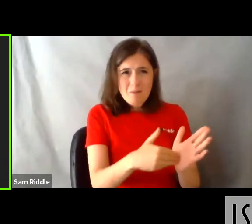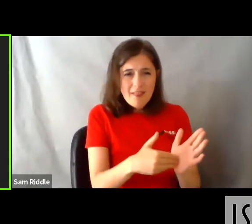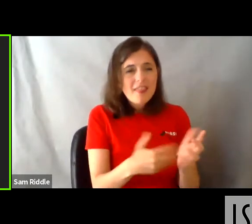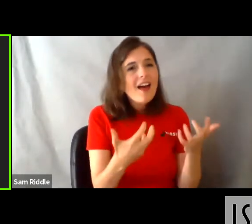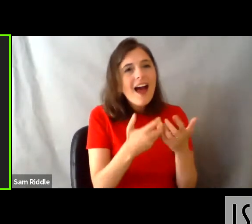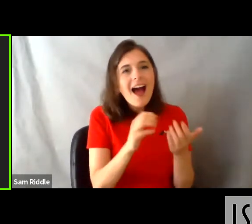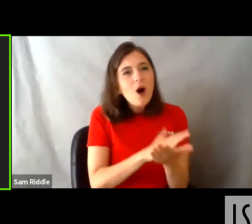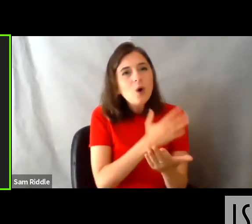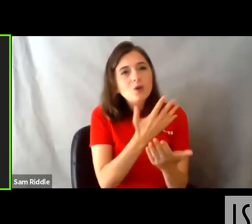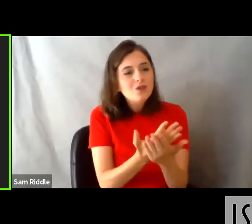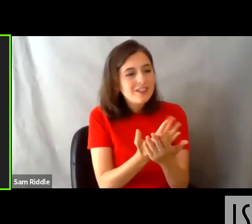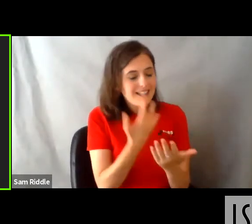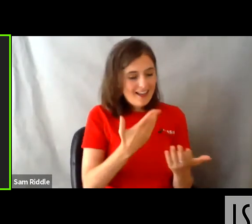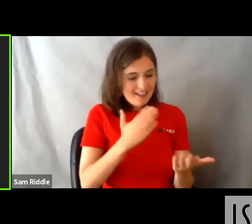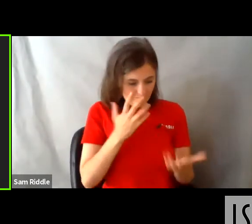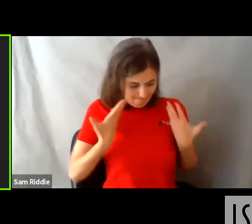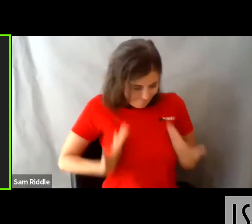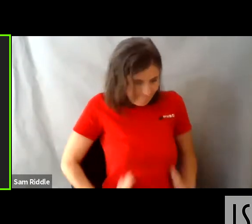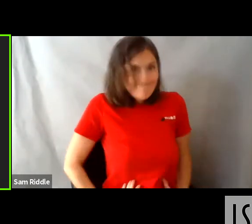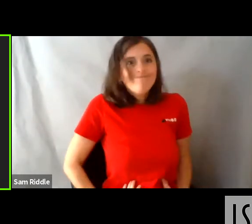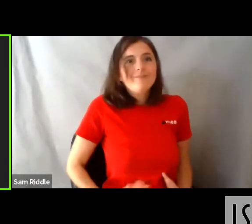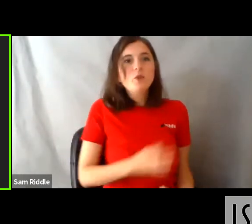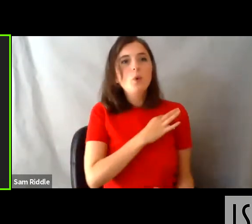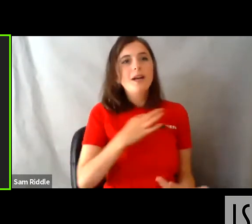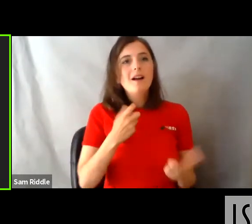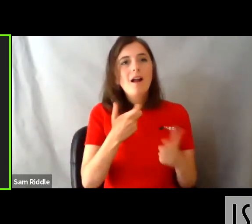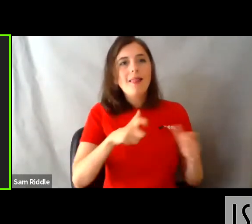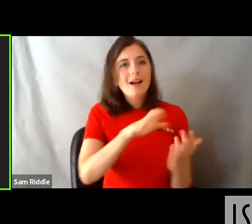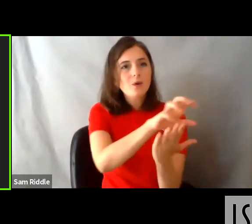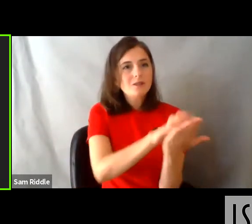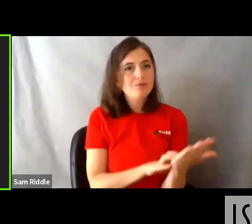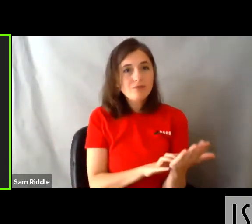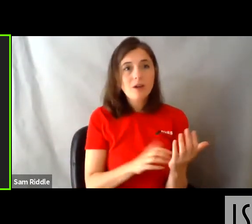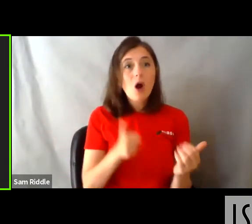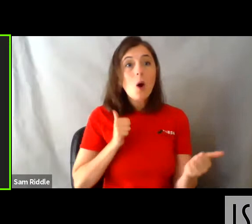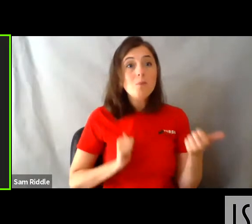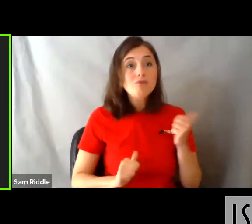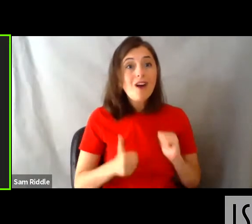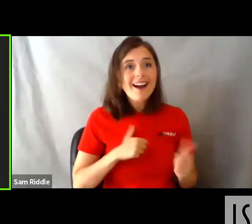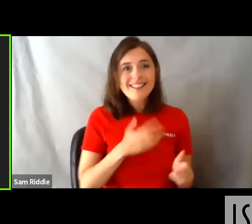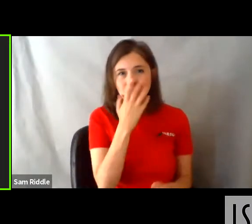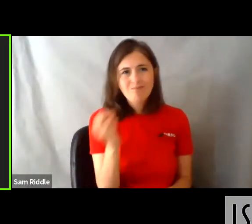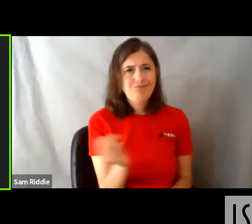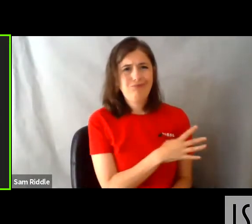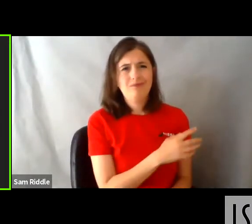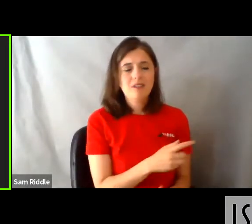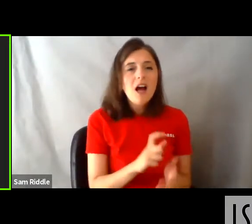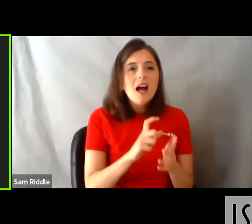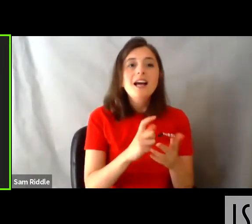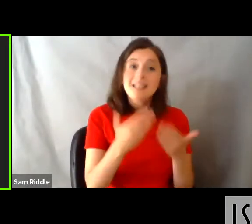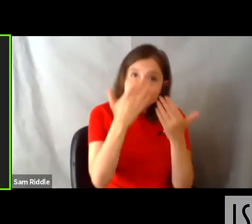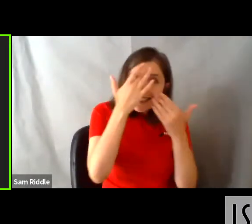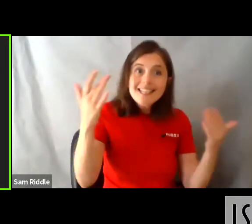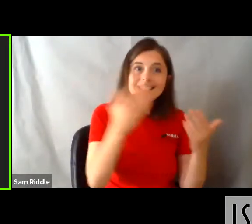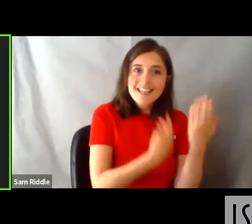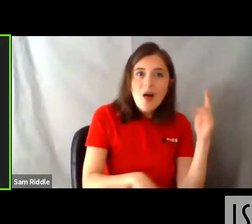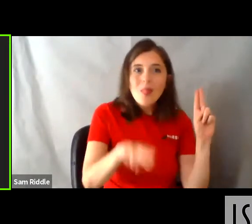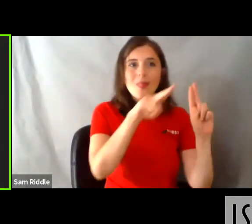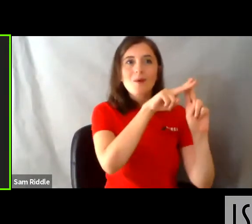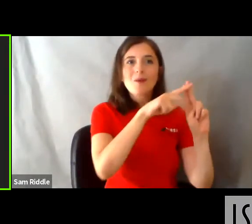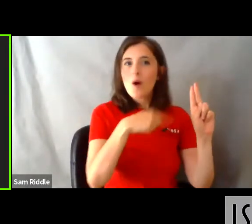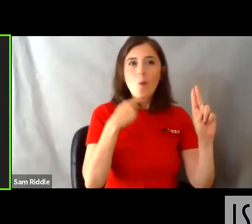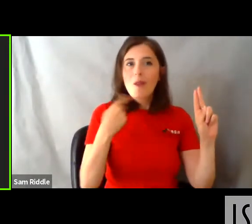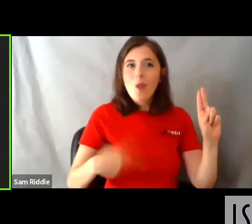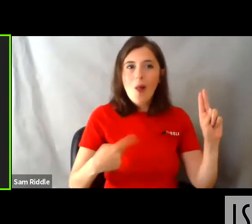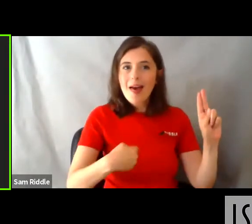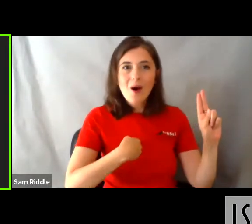into clinical language. Pride goes in the dustbin. Dignity is a privilege not afforded to us.